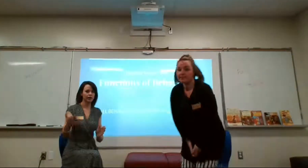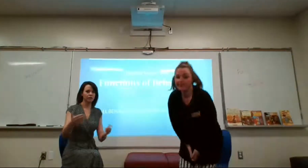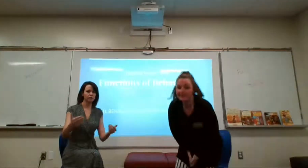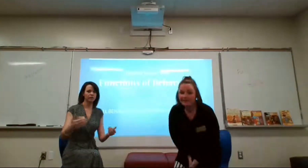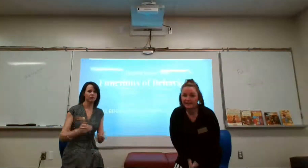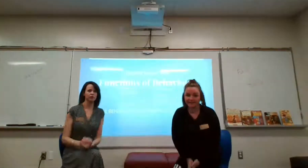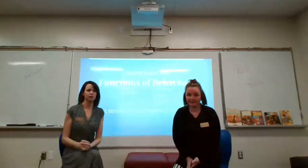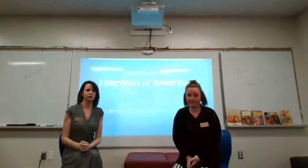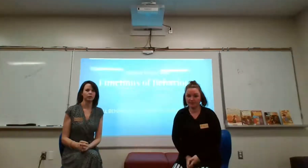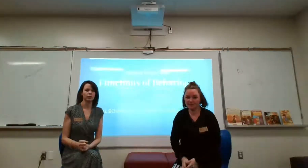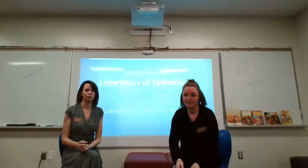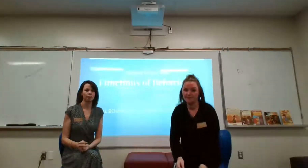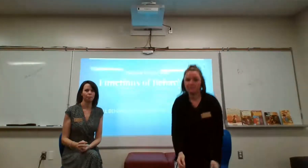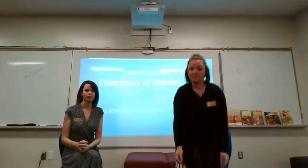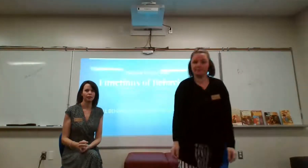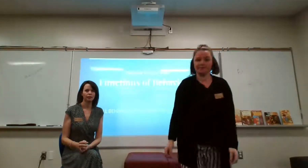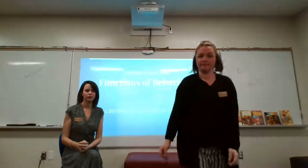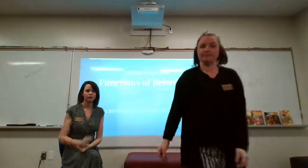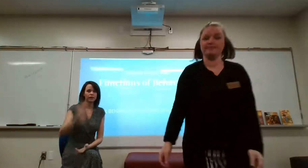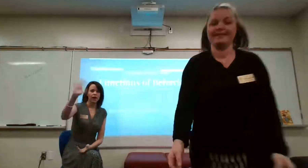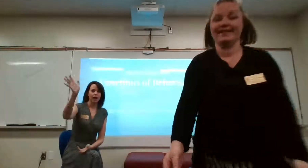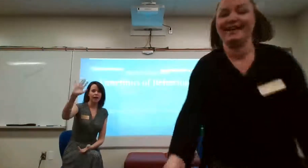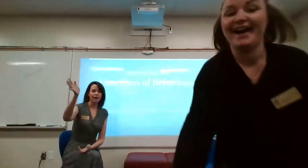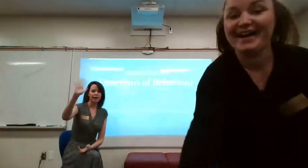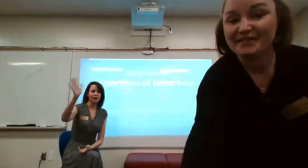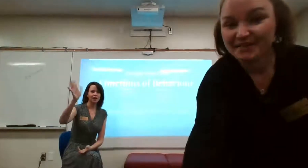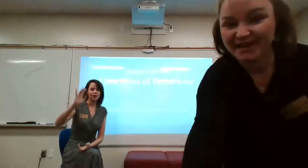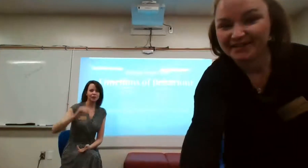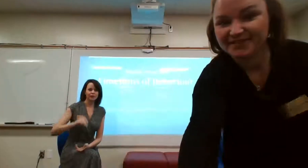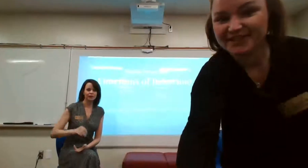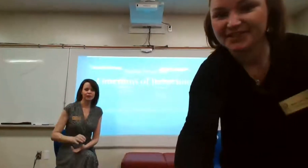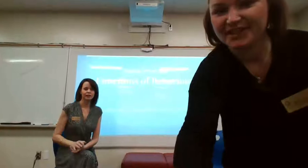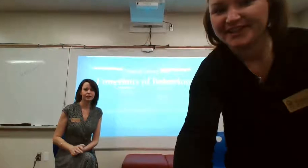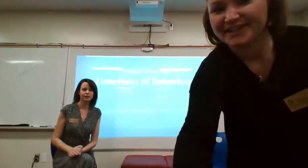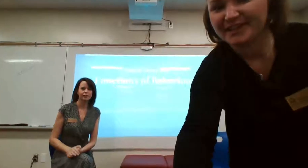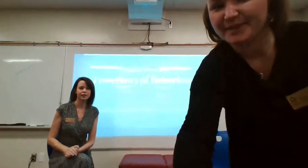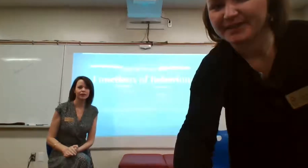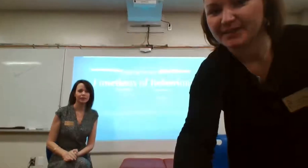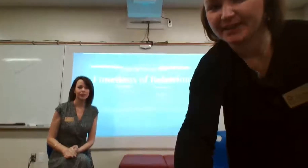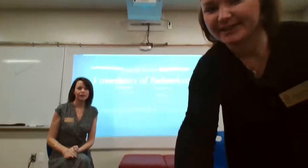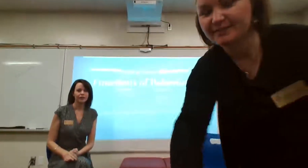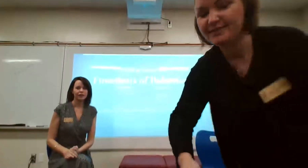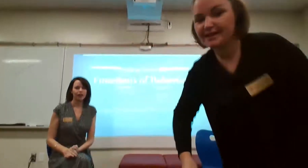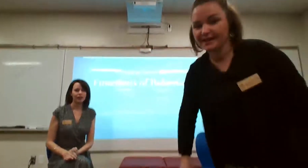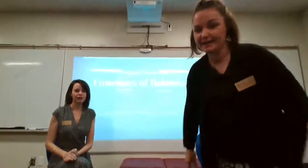can actually move it up there if you want. Hi everyone, we're just adjusting a little bit so you guys can read.